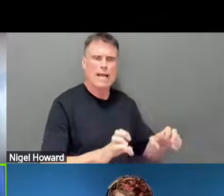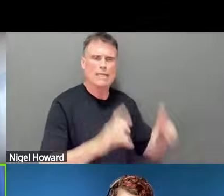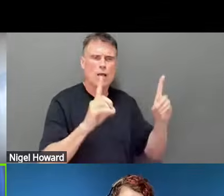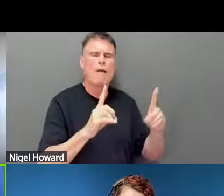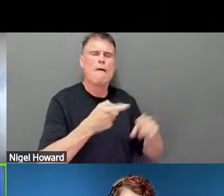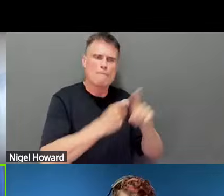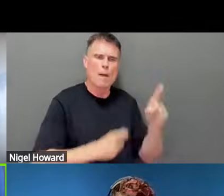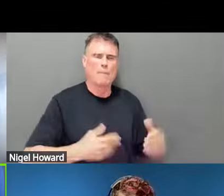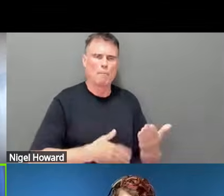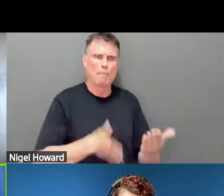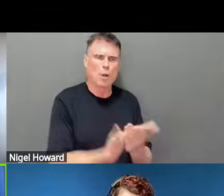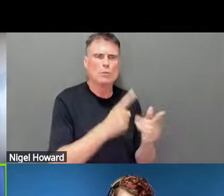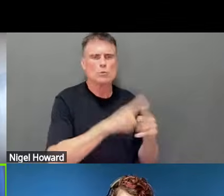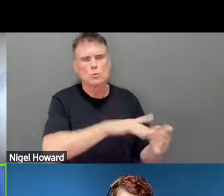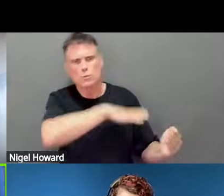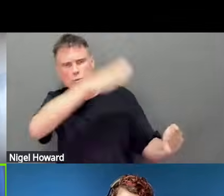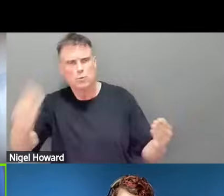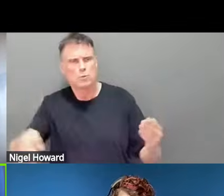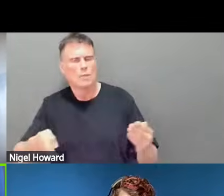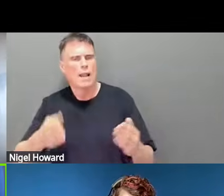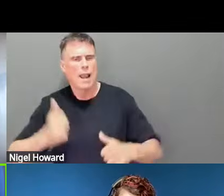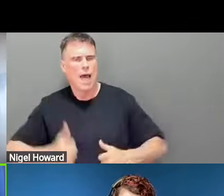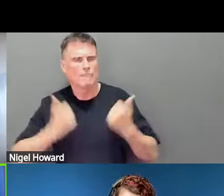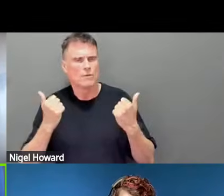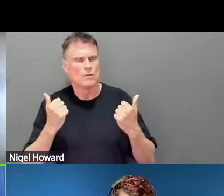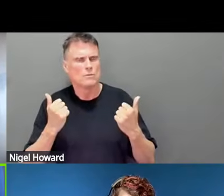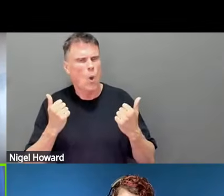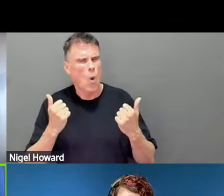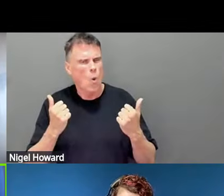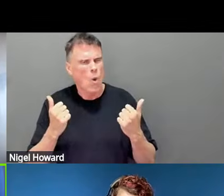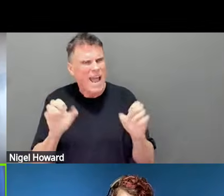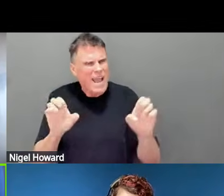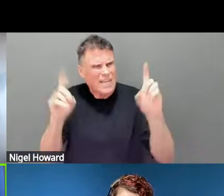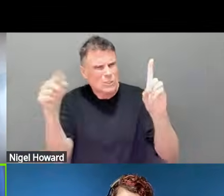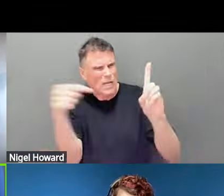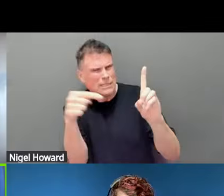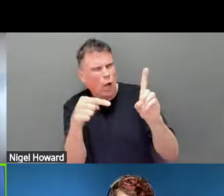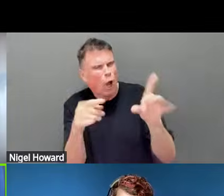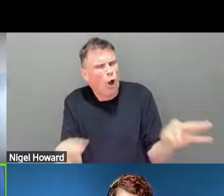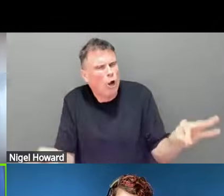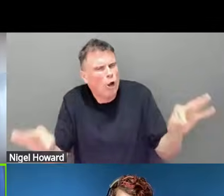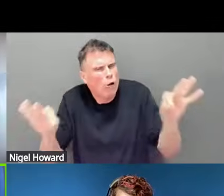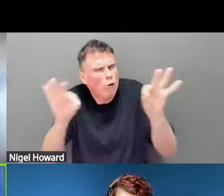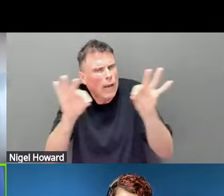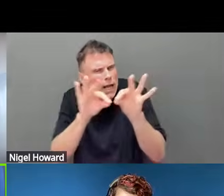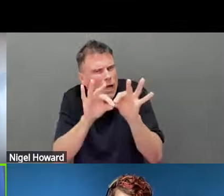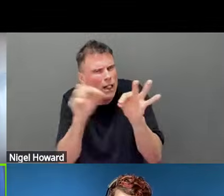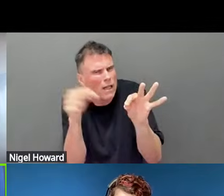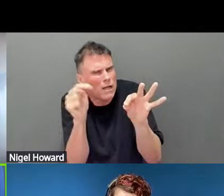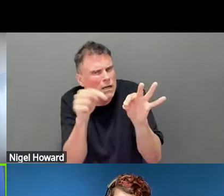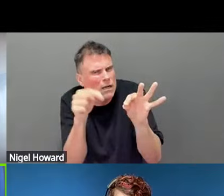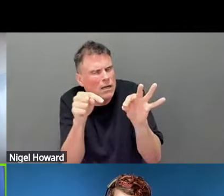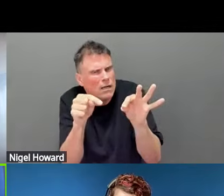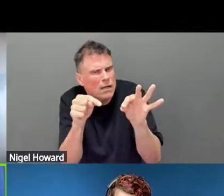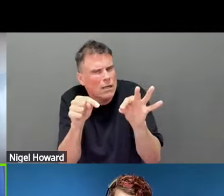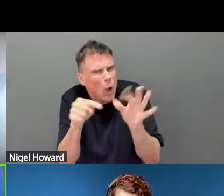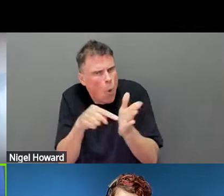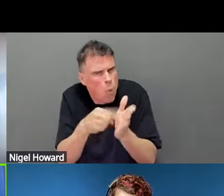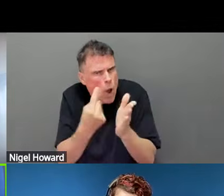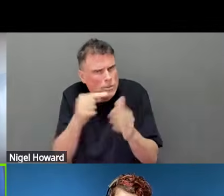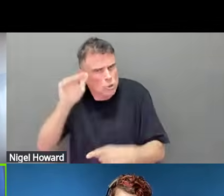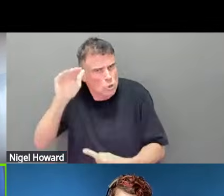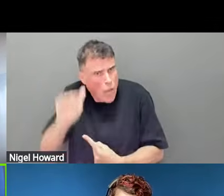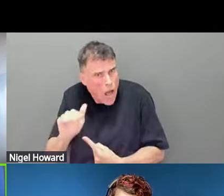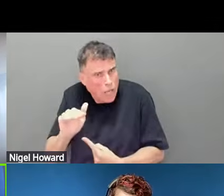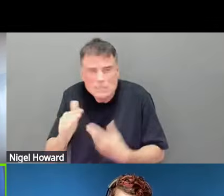is be able to think about the child from birth throughout their lifetime and think about what does quality